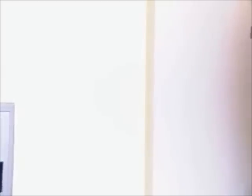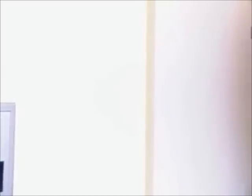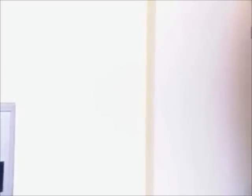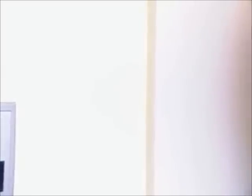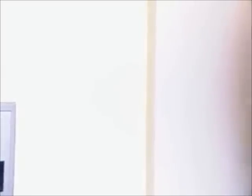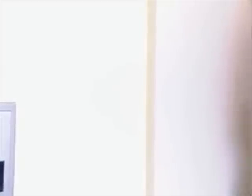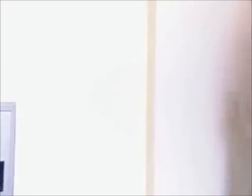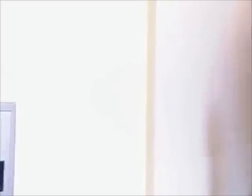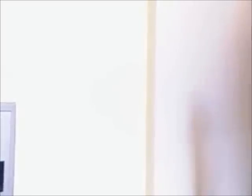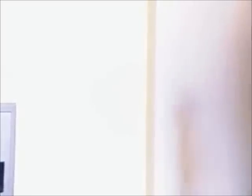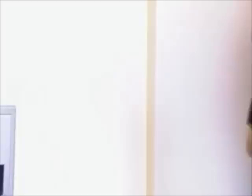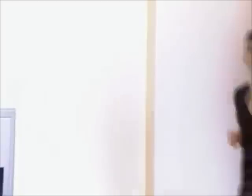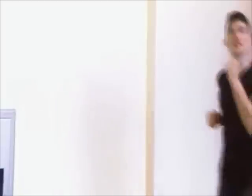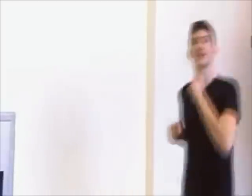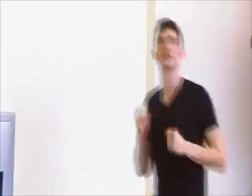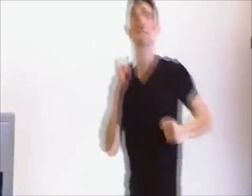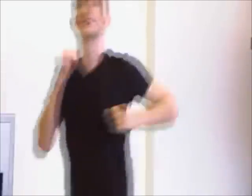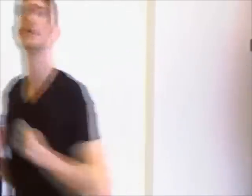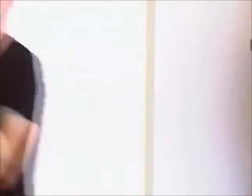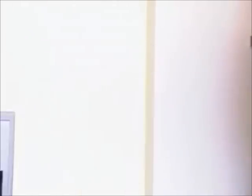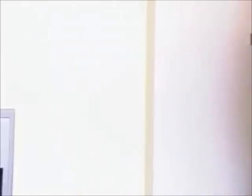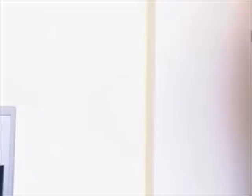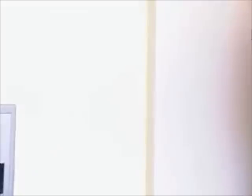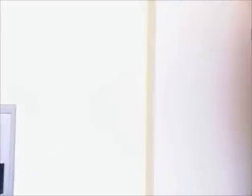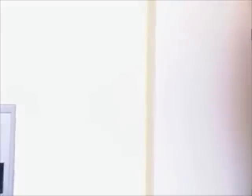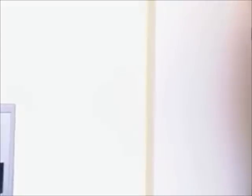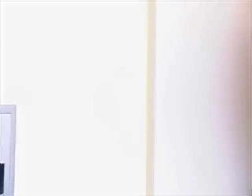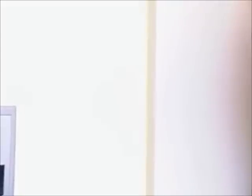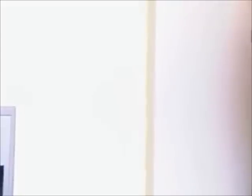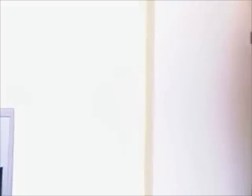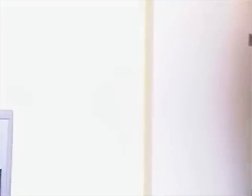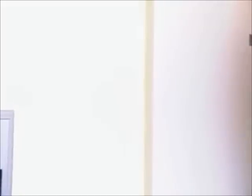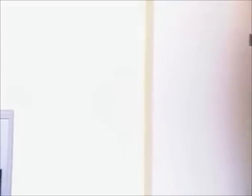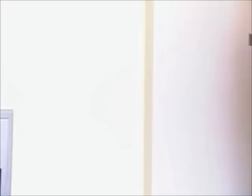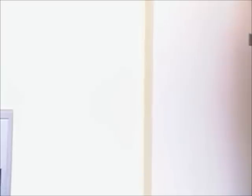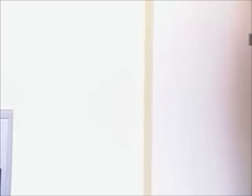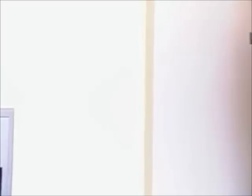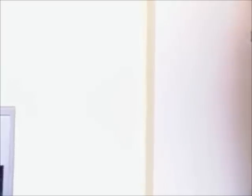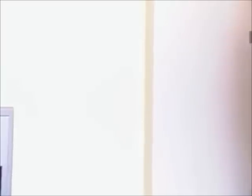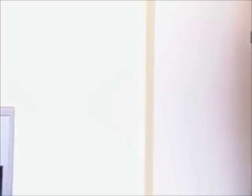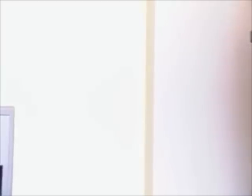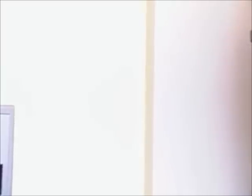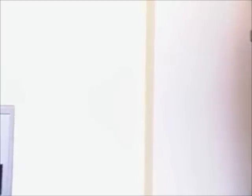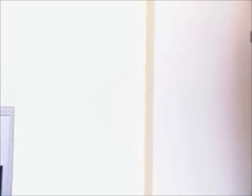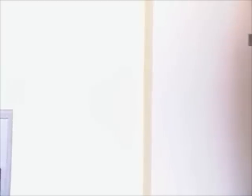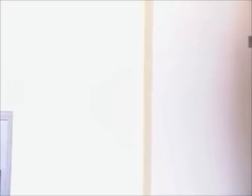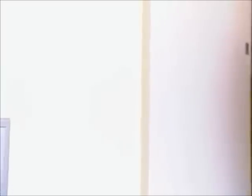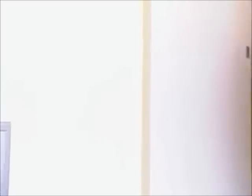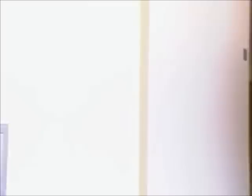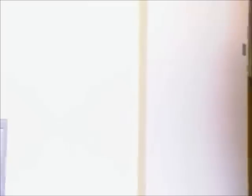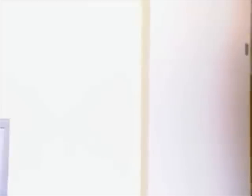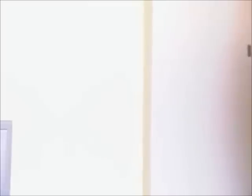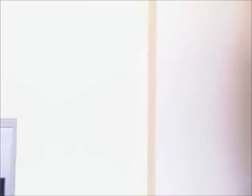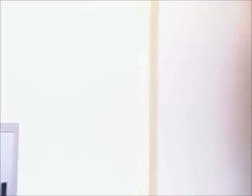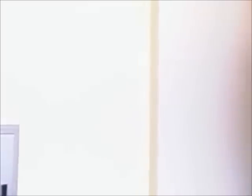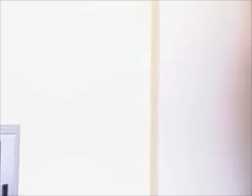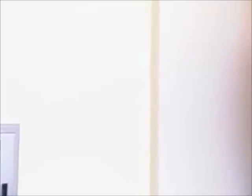Do it again. Run like you really are trying to get somewhere. Run like run, you well, the run like no, actually run a little slower. Run slower.